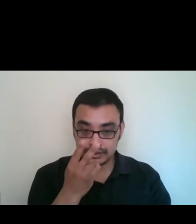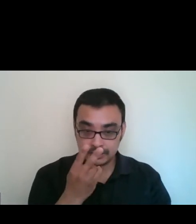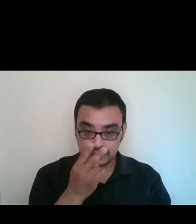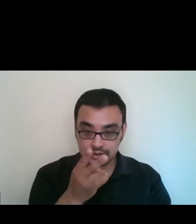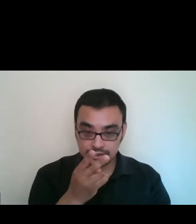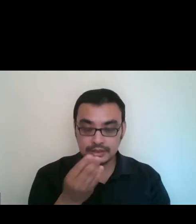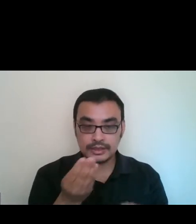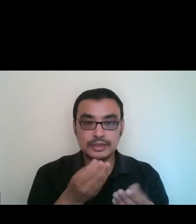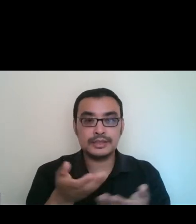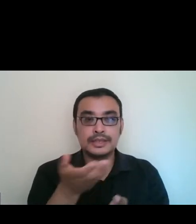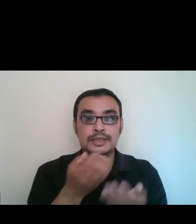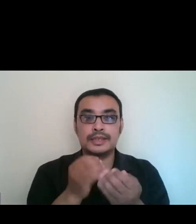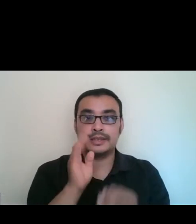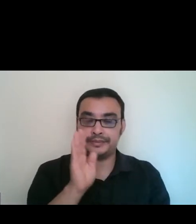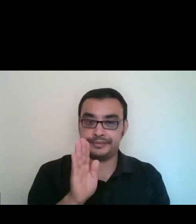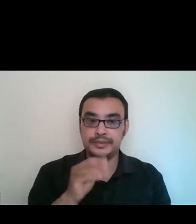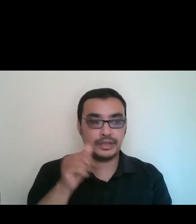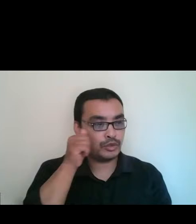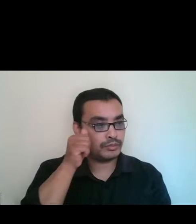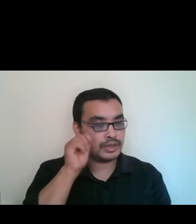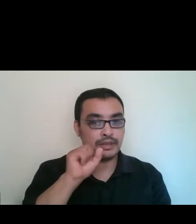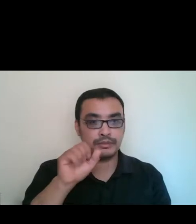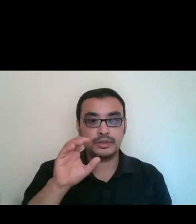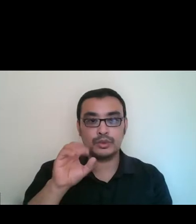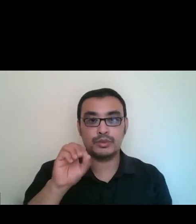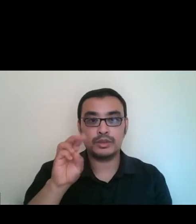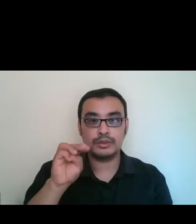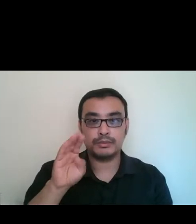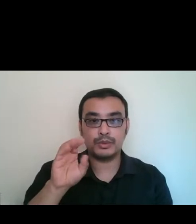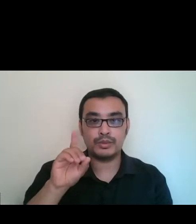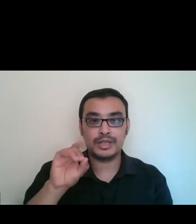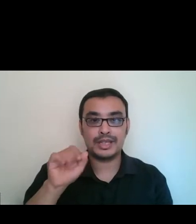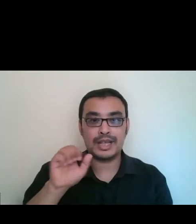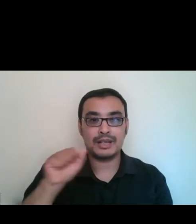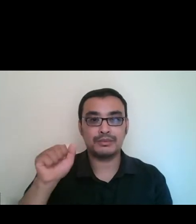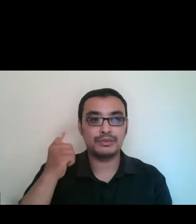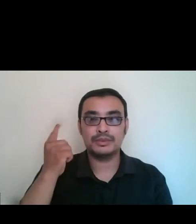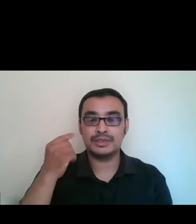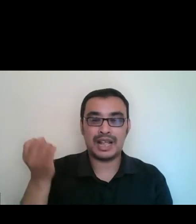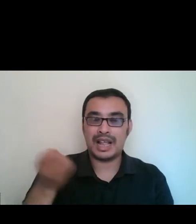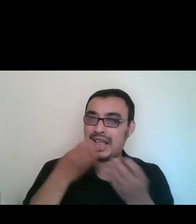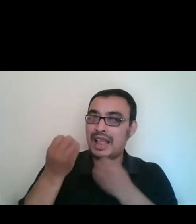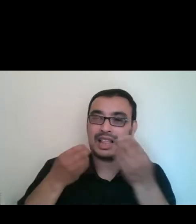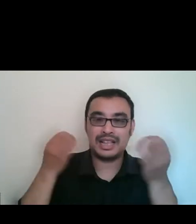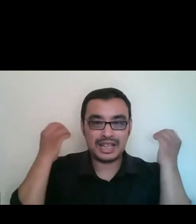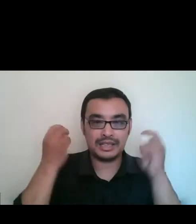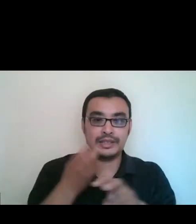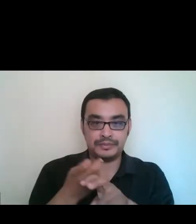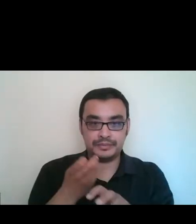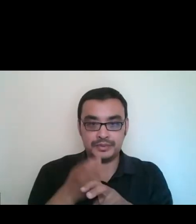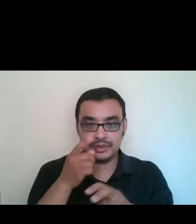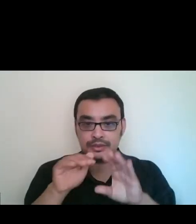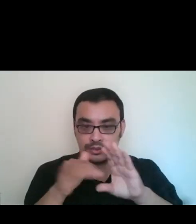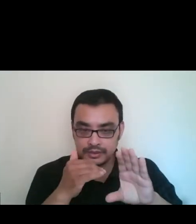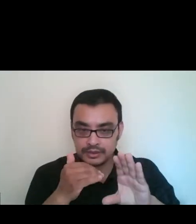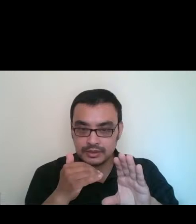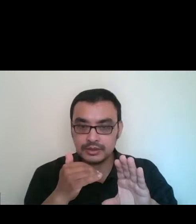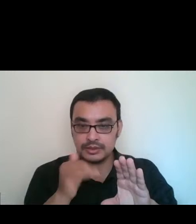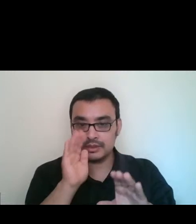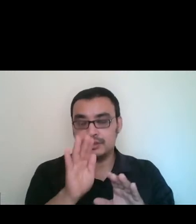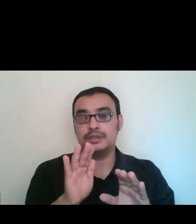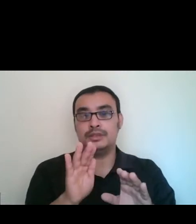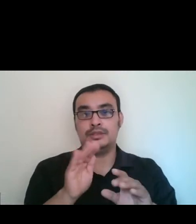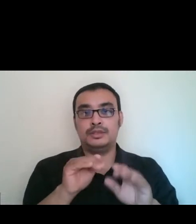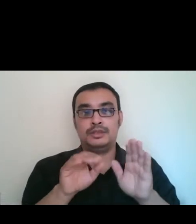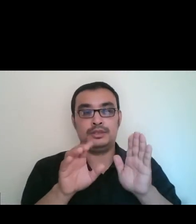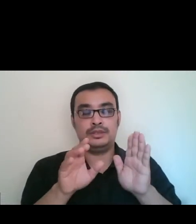share his experience from Cambodia because it's in a noisy environment, but you have his comments in the chat in case